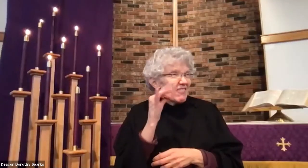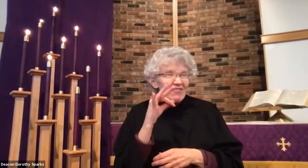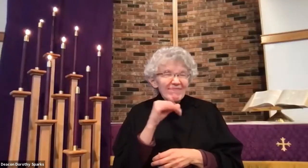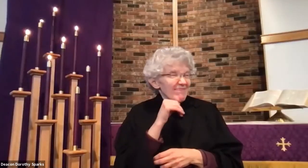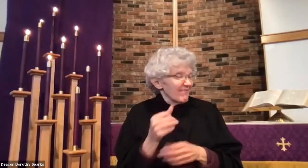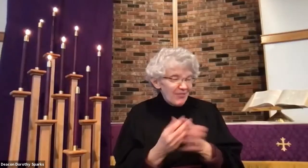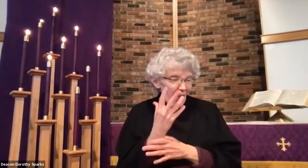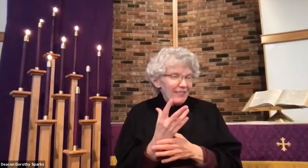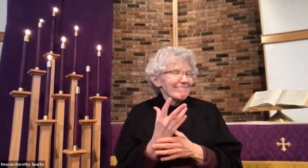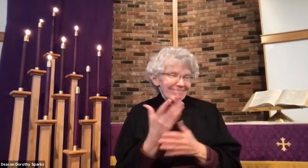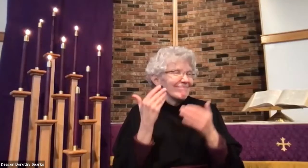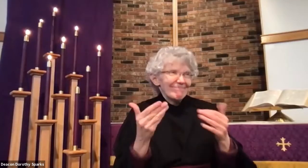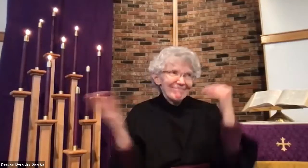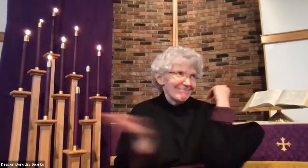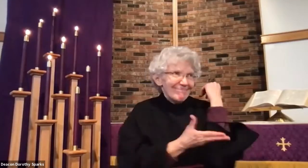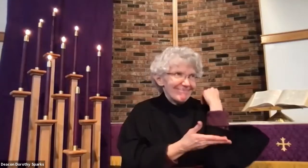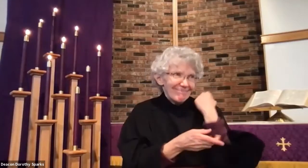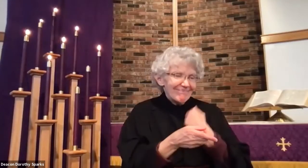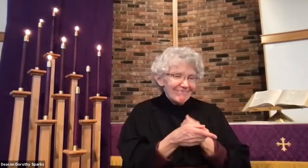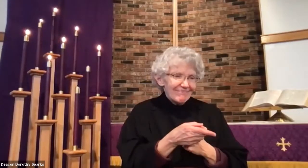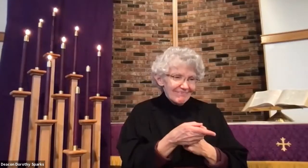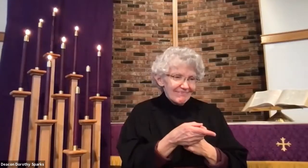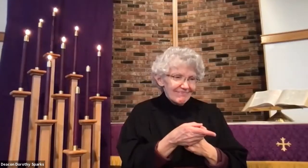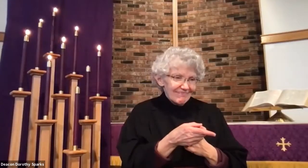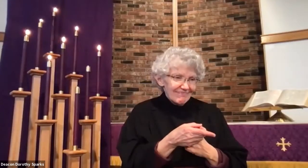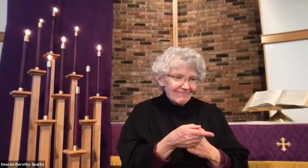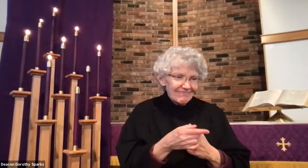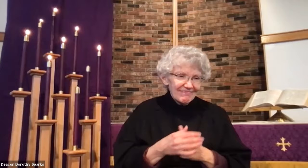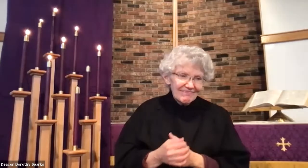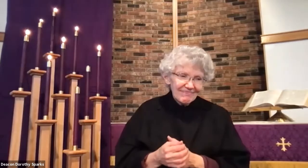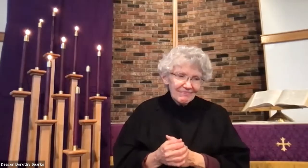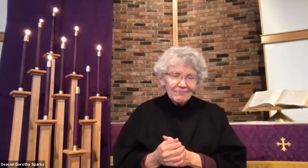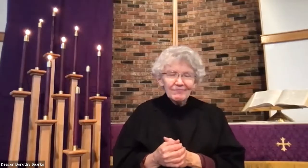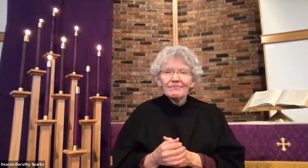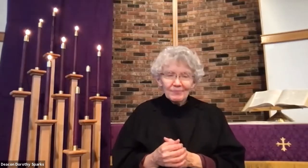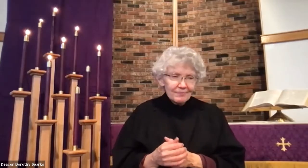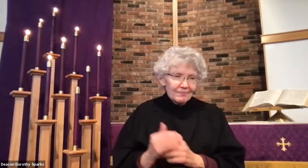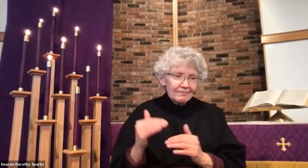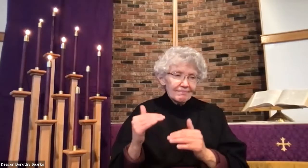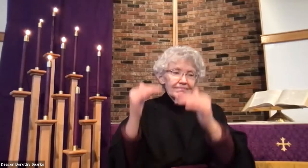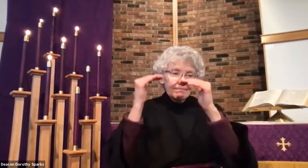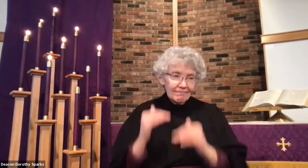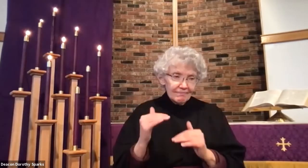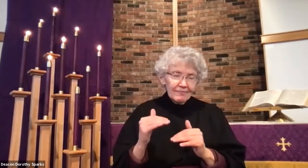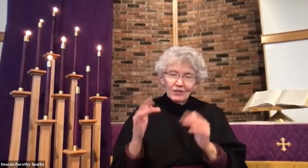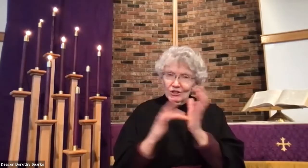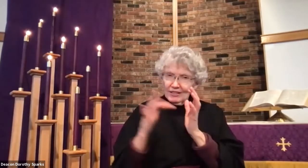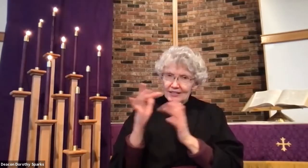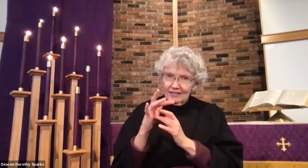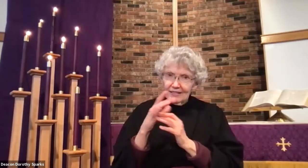will have fruit on it next year. If it still does not produce, Then you can cut it down.